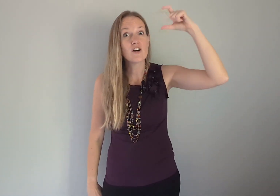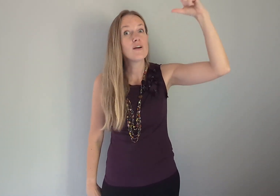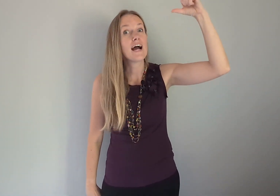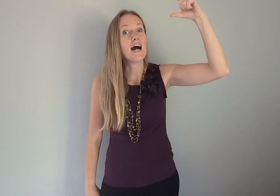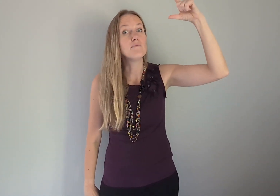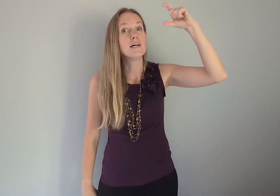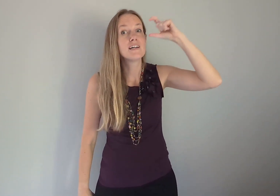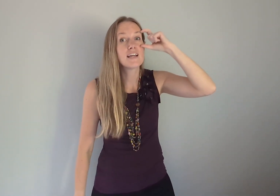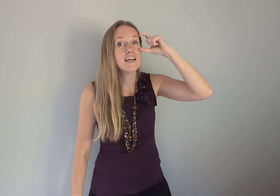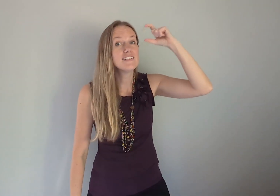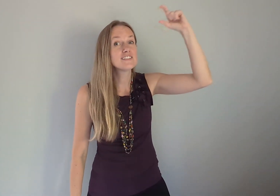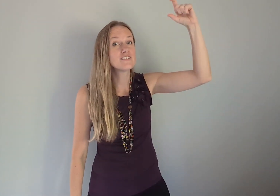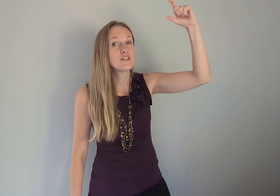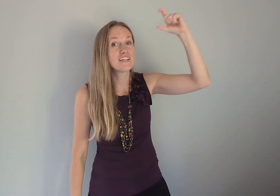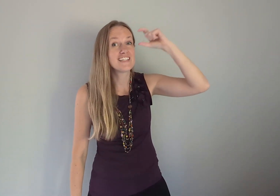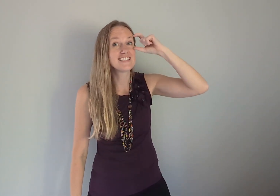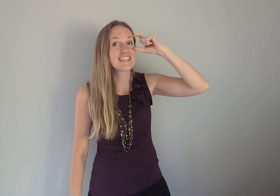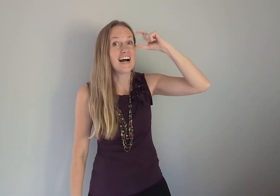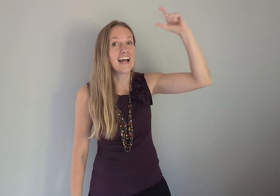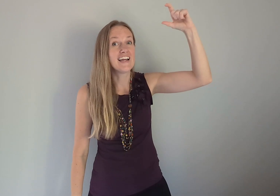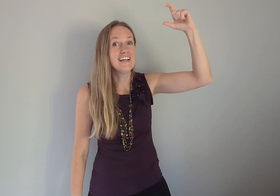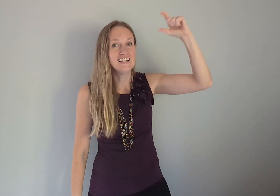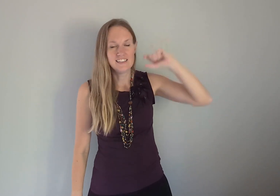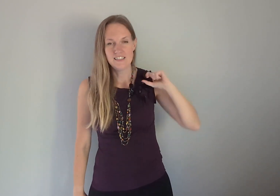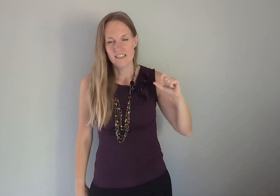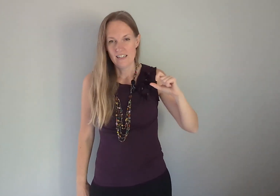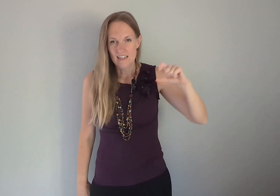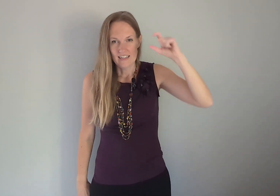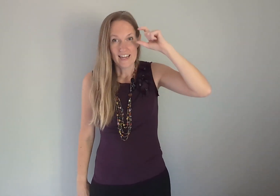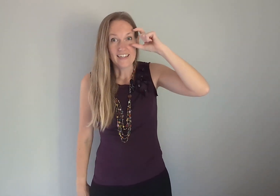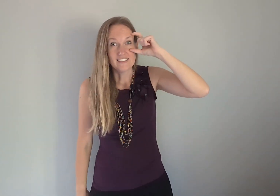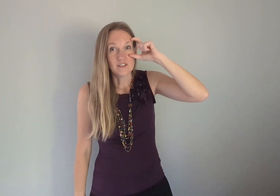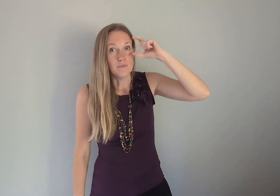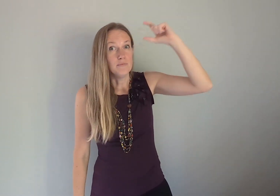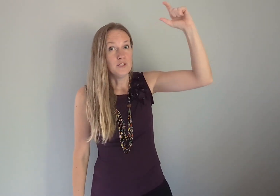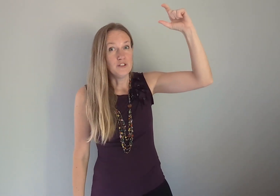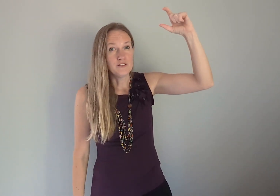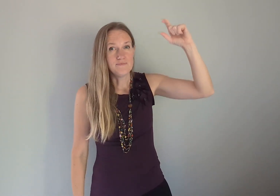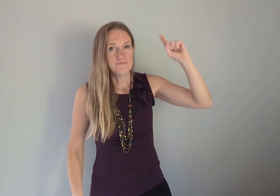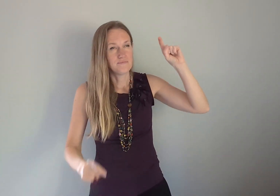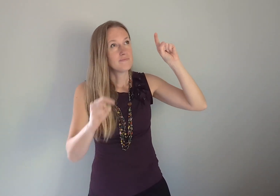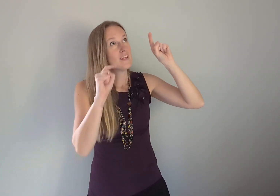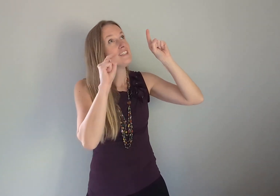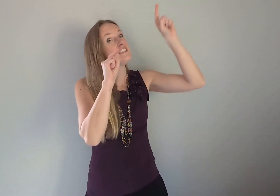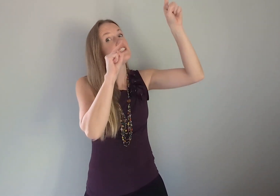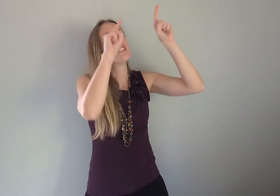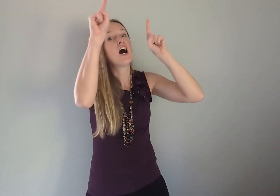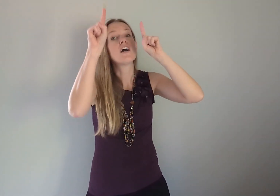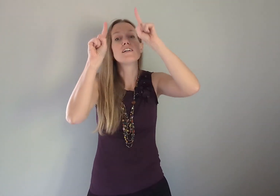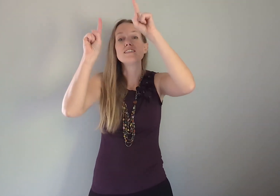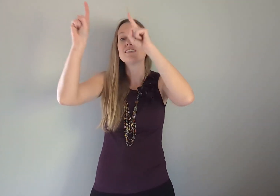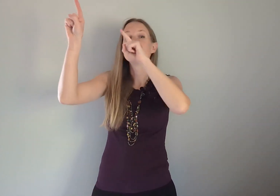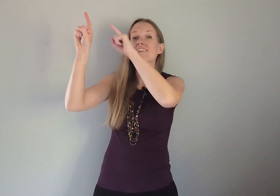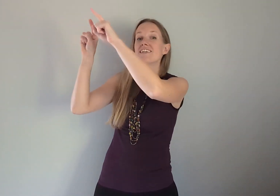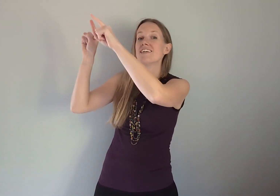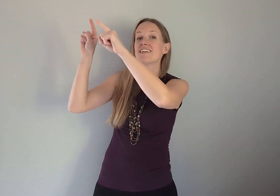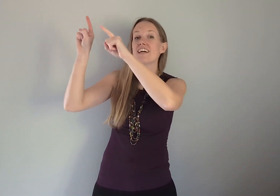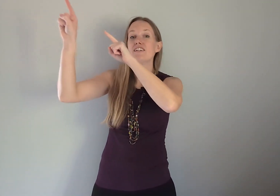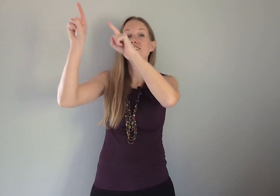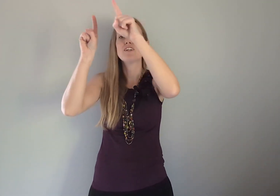going up. Okay? So showing it in the sky. Okay? So moon, stars. Okay? Show